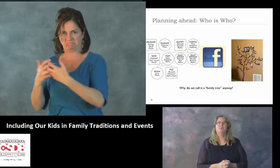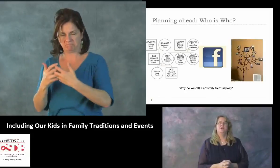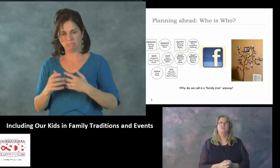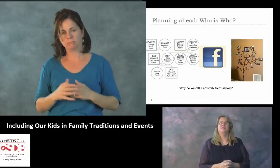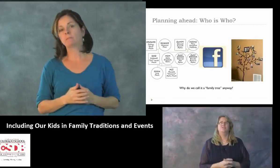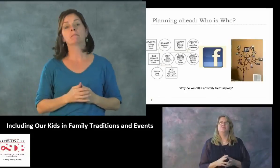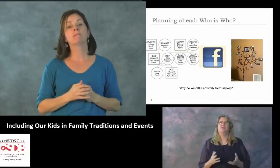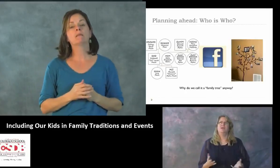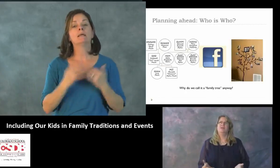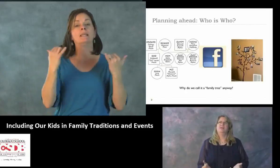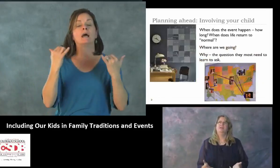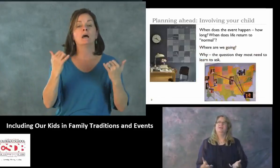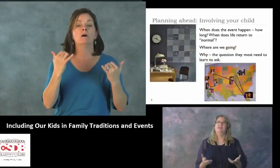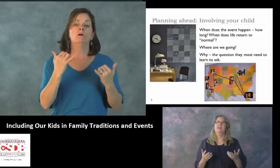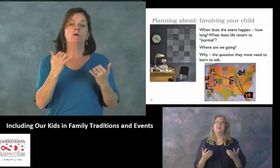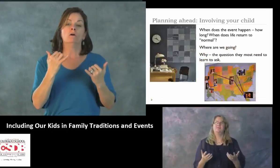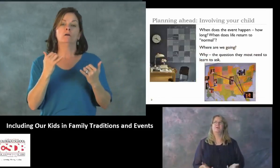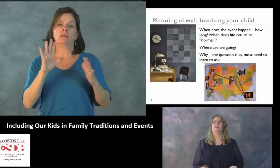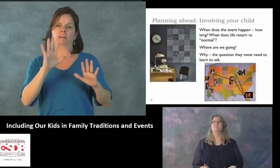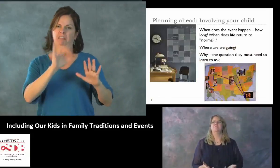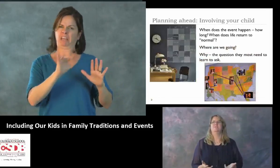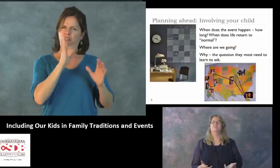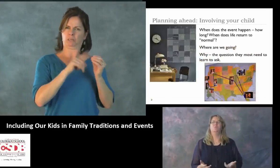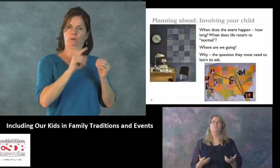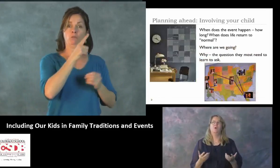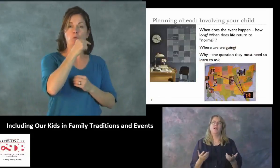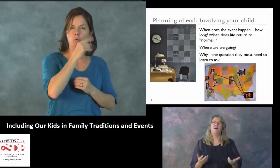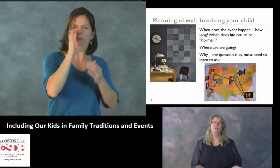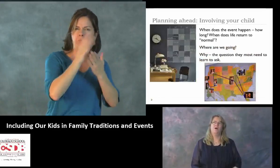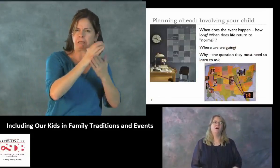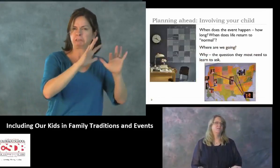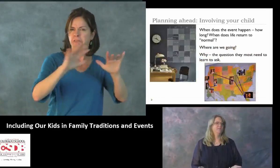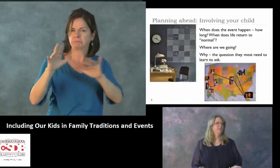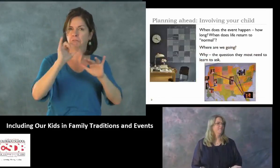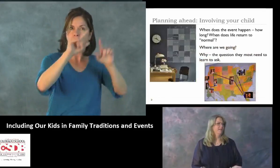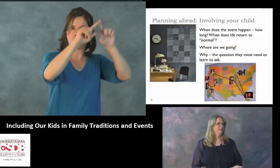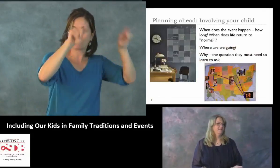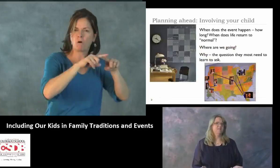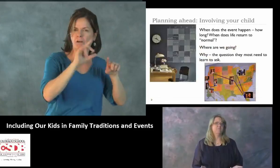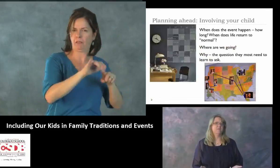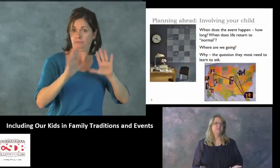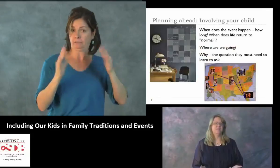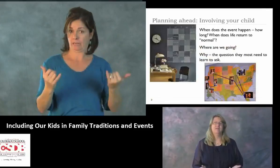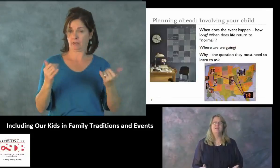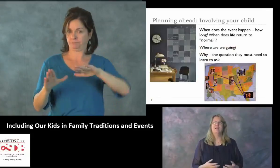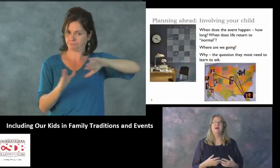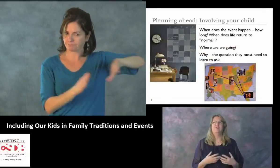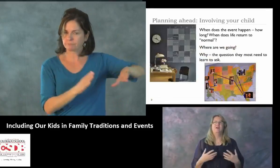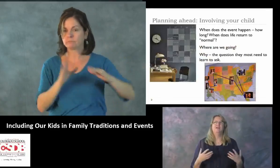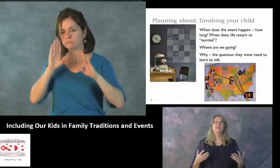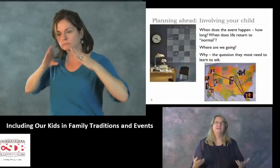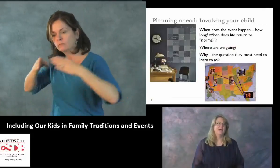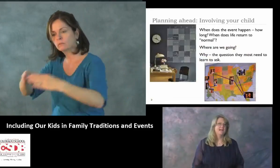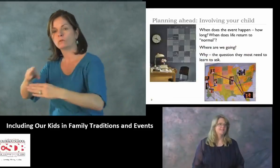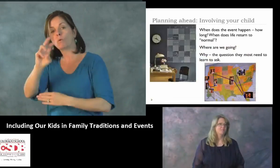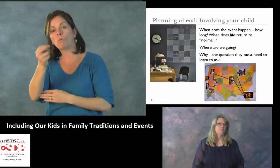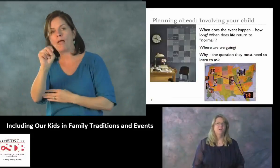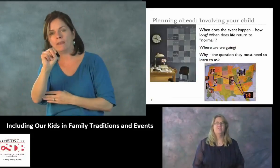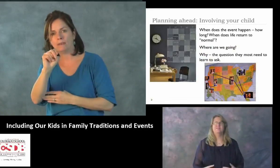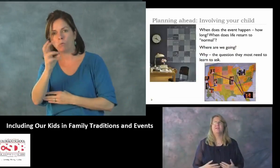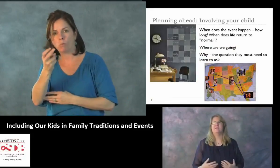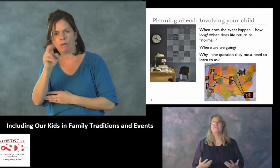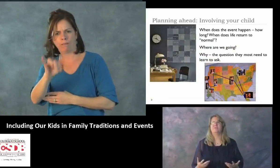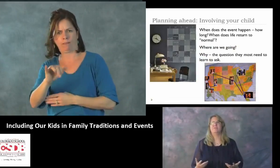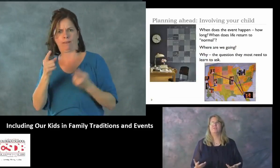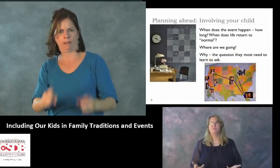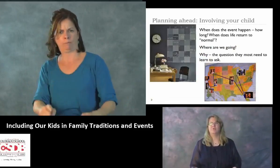it's important to directly express how long the event is going to be, how long it lasts, when